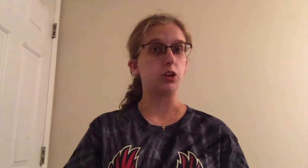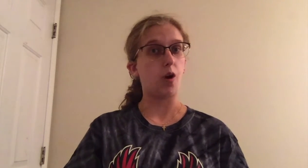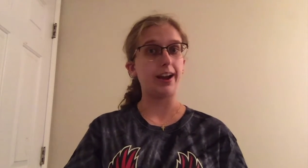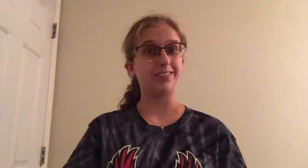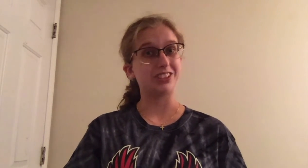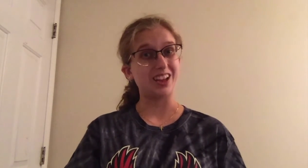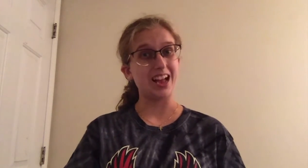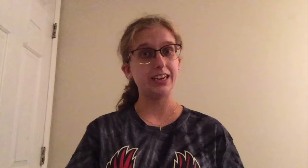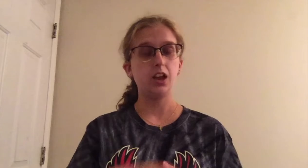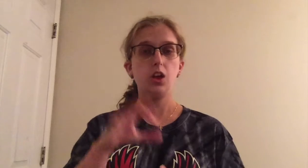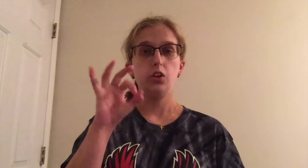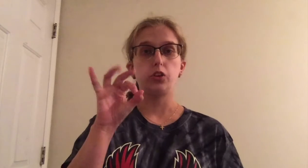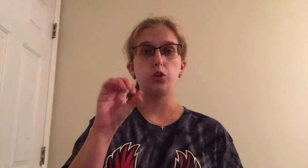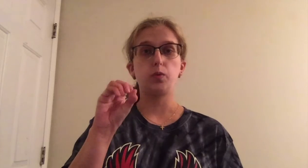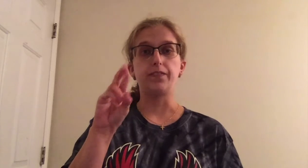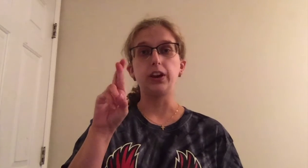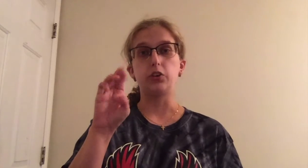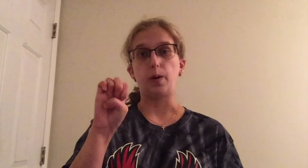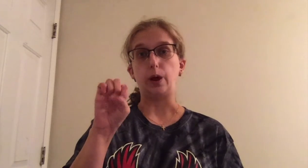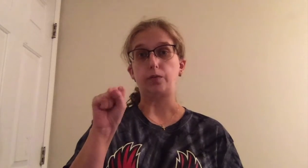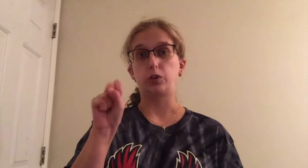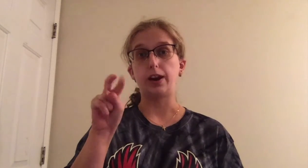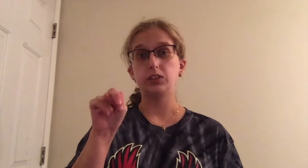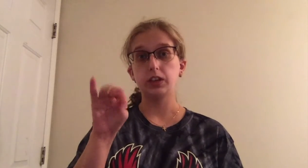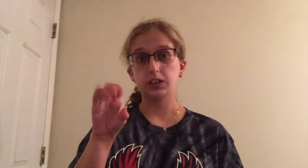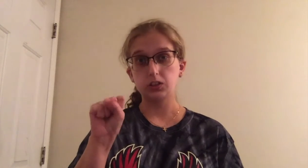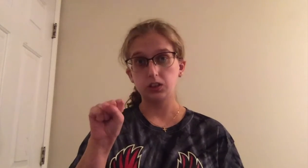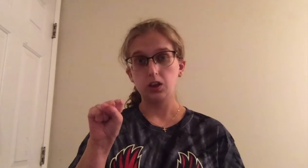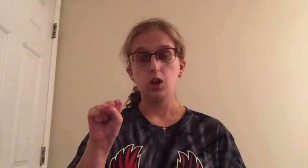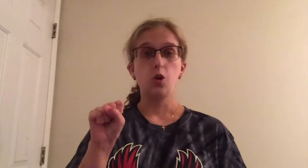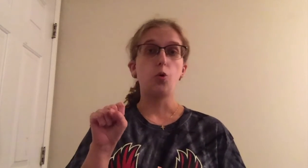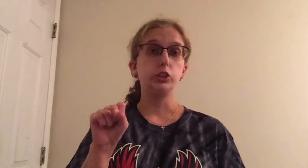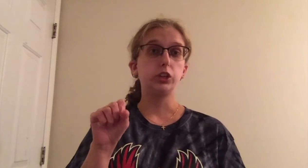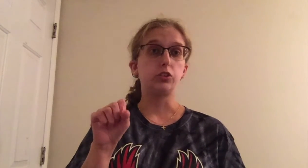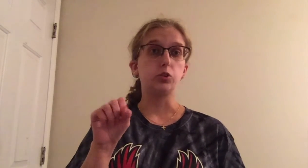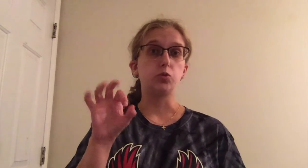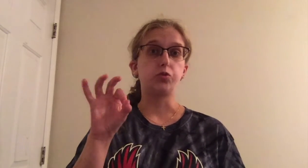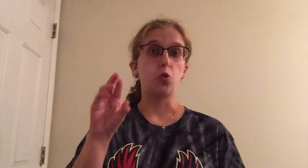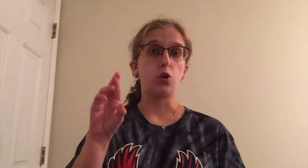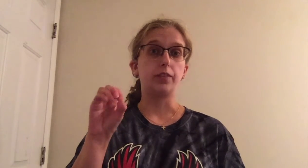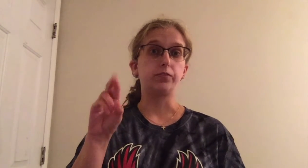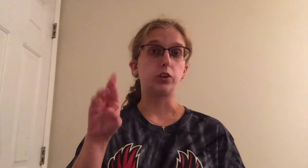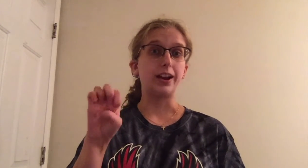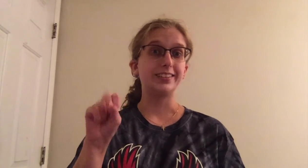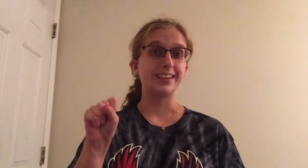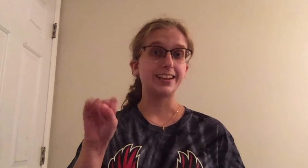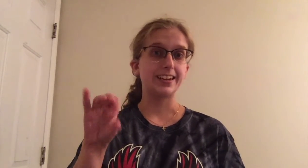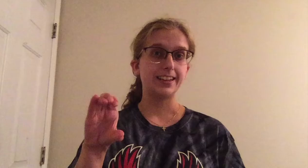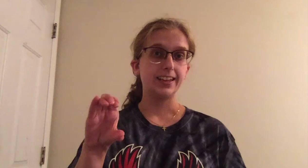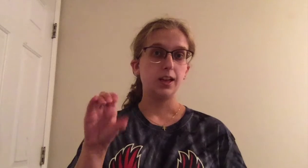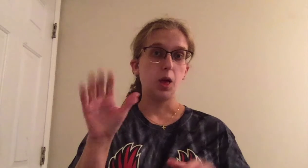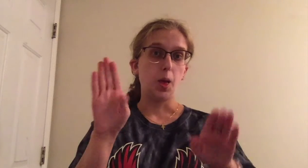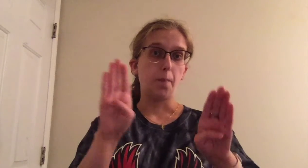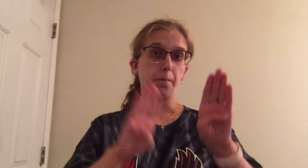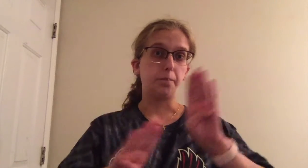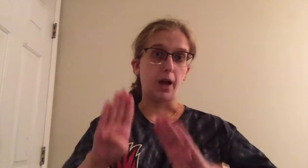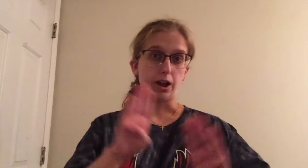have a sign, so you would fingerspell it. Forensics, or you could do forensic